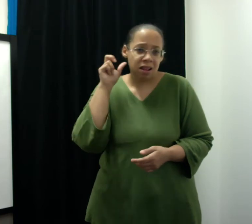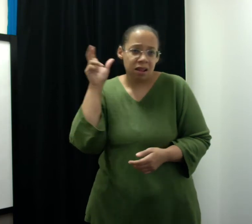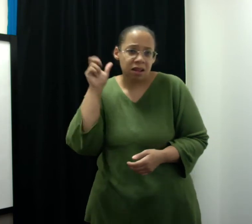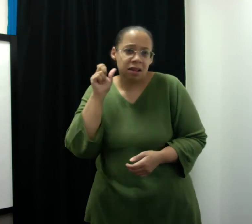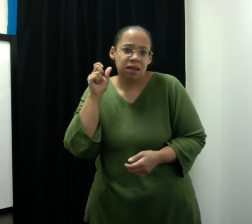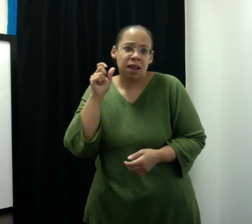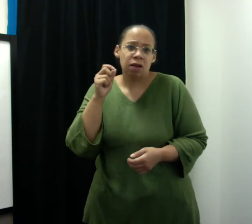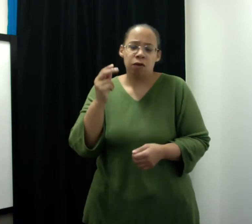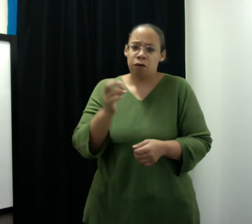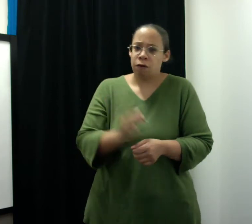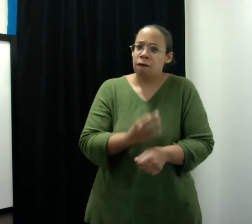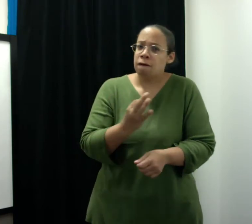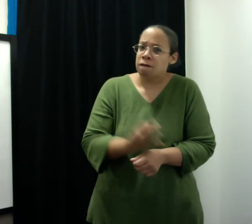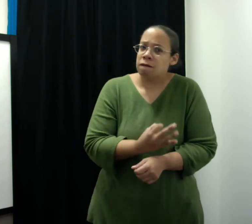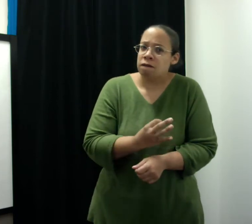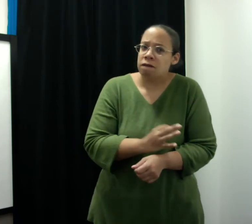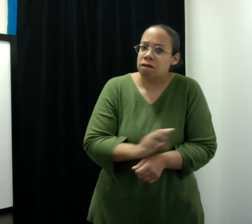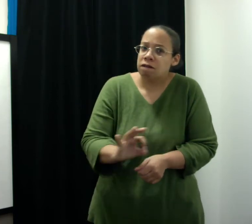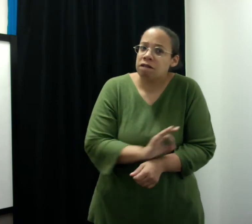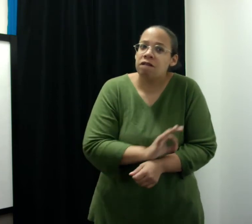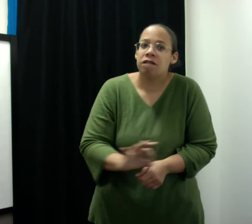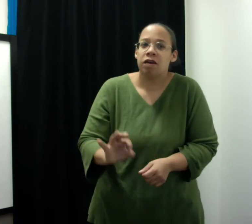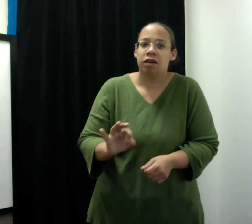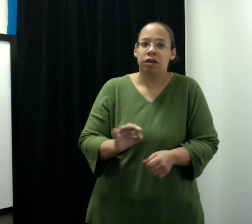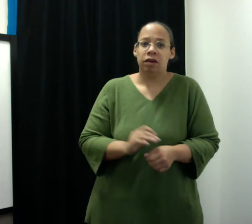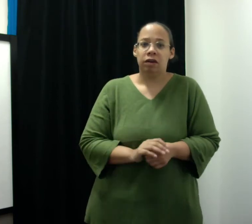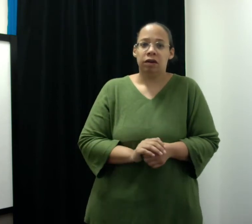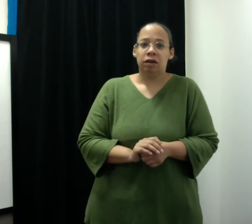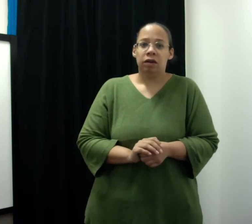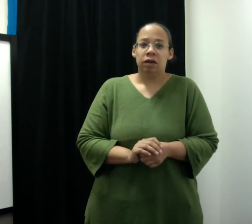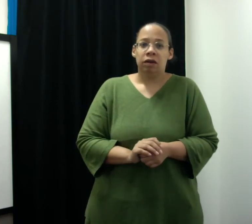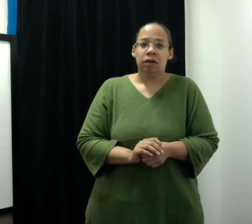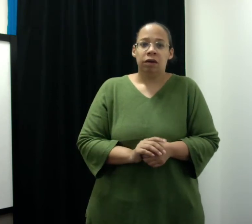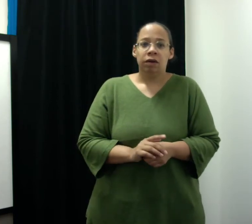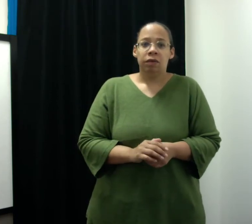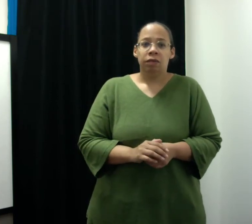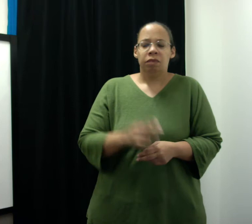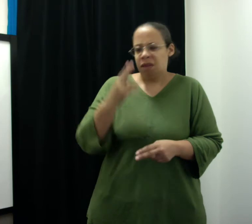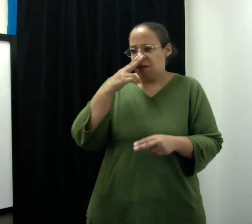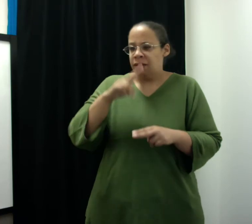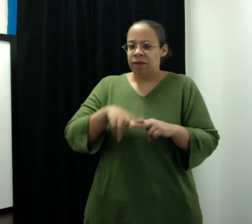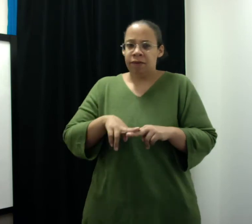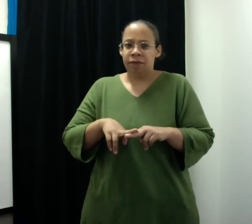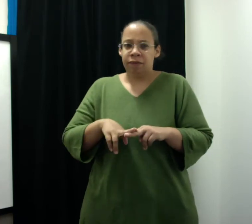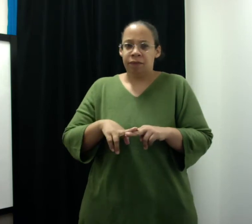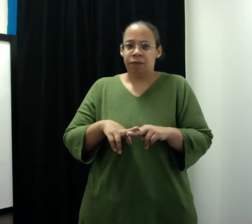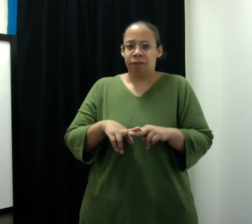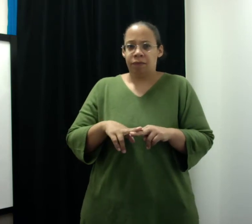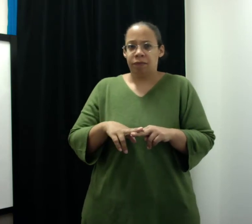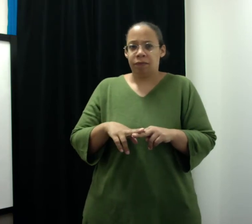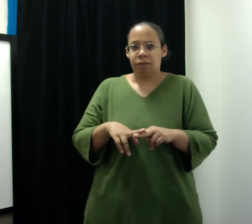Together, they form a fun pocketbook with the 29 Arabic letters in their 4 different forms, plus a 400-word